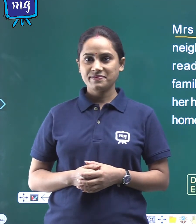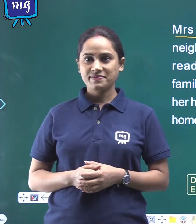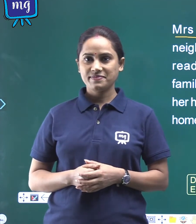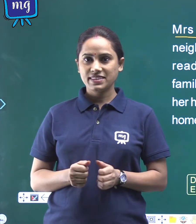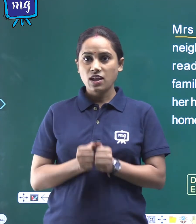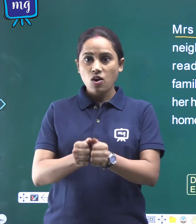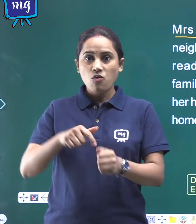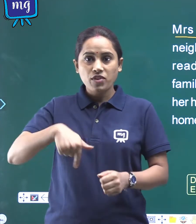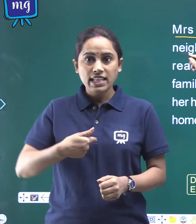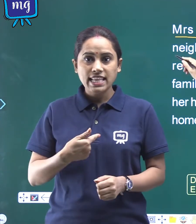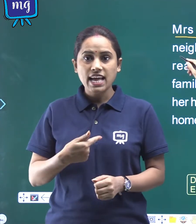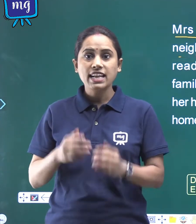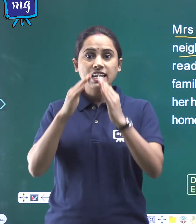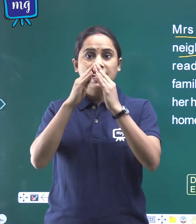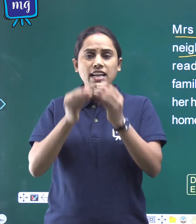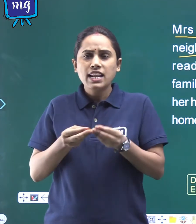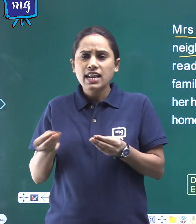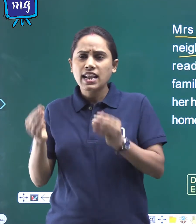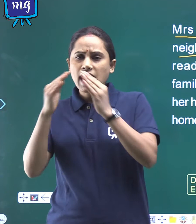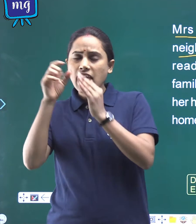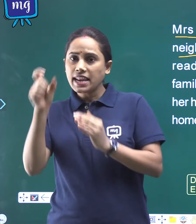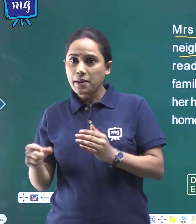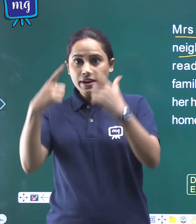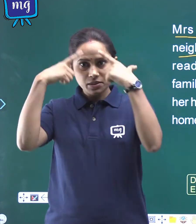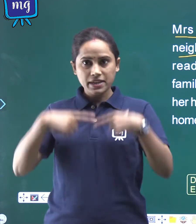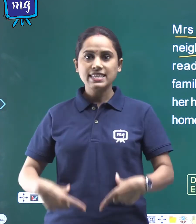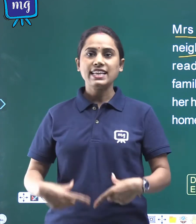with her neighbor's personality,